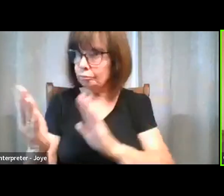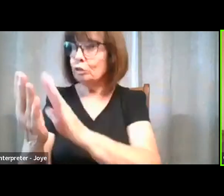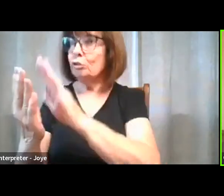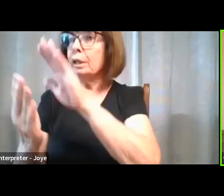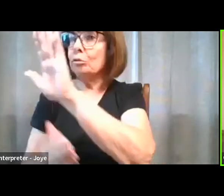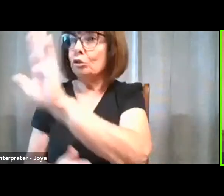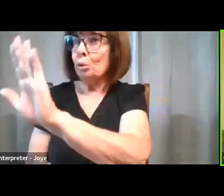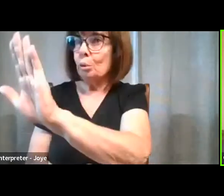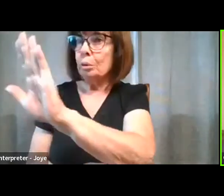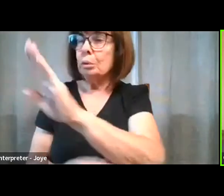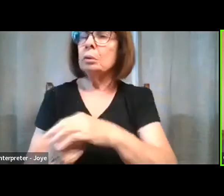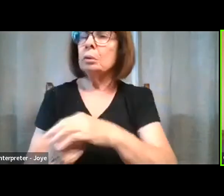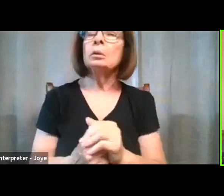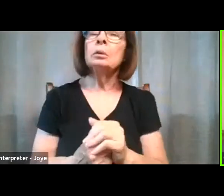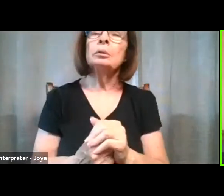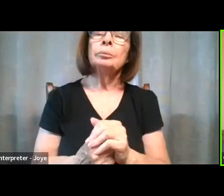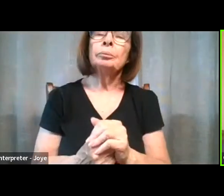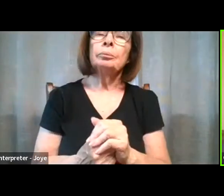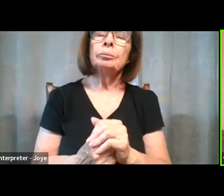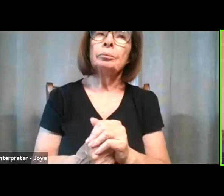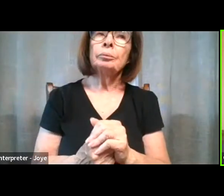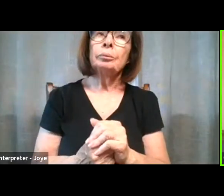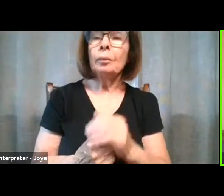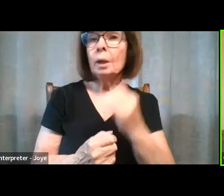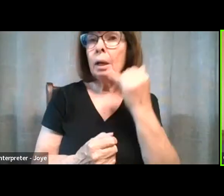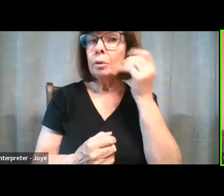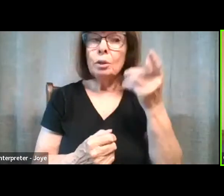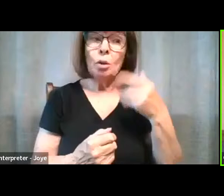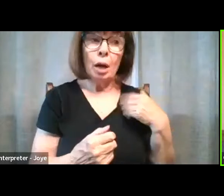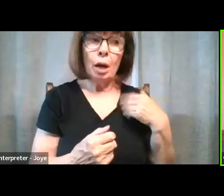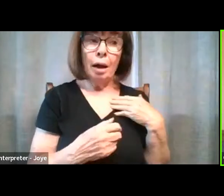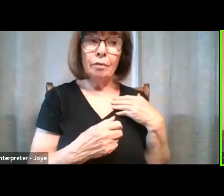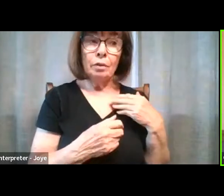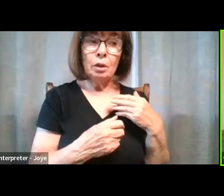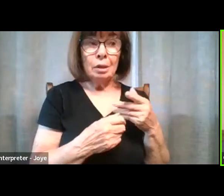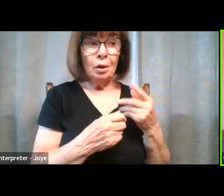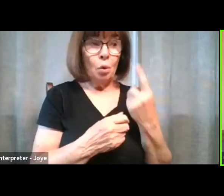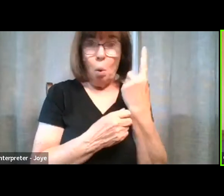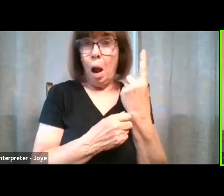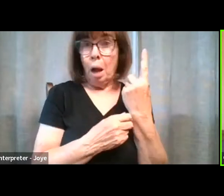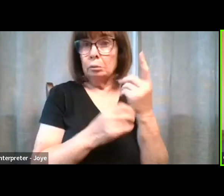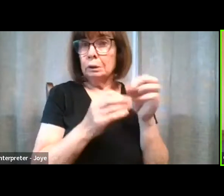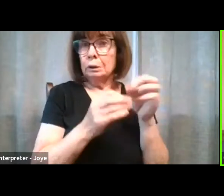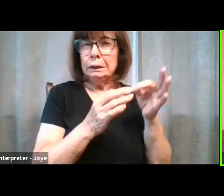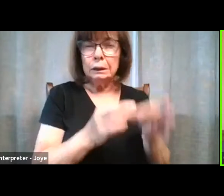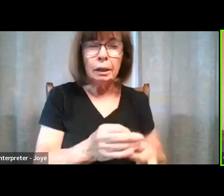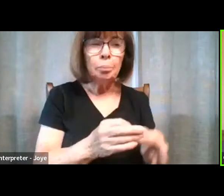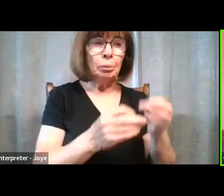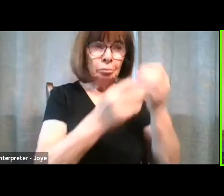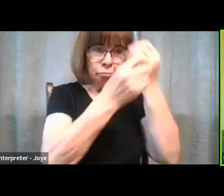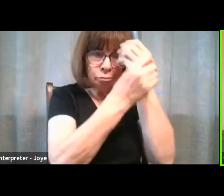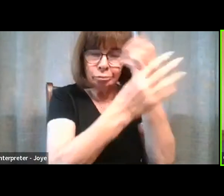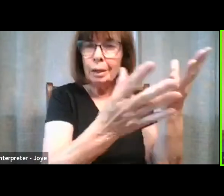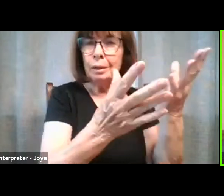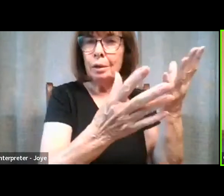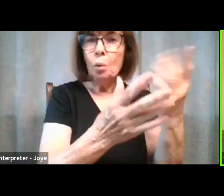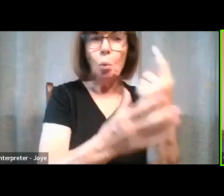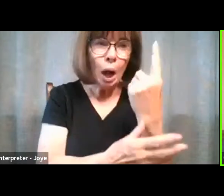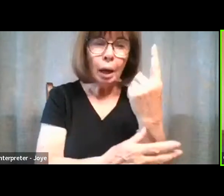there was no unification there, and that the messaging was as one, the idea was as